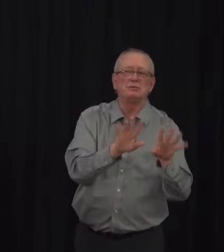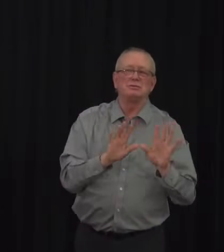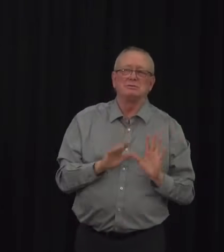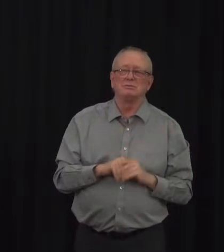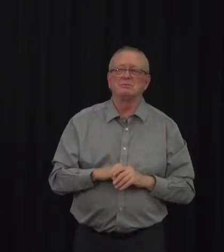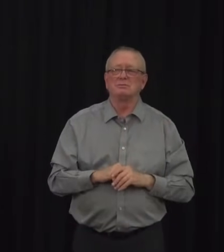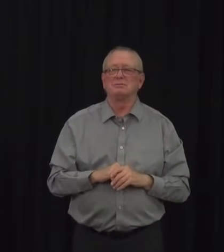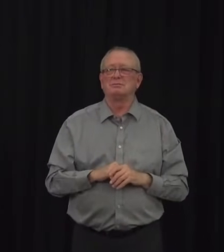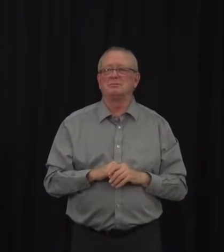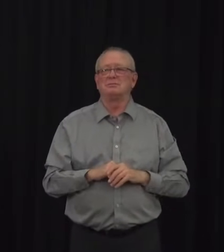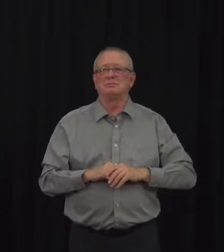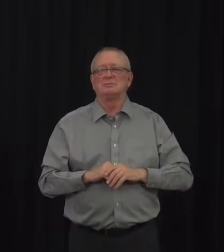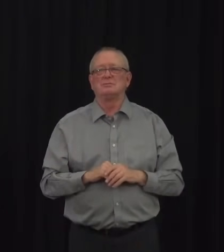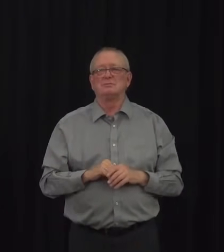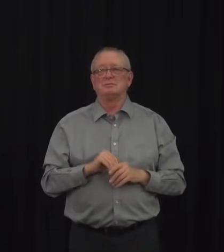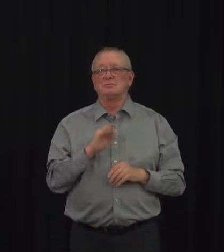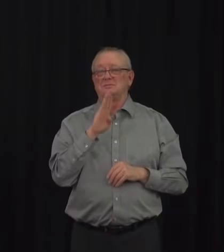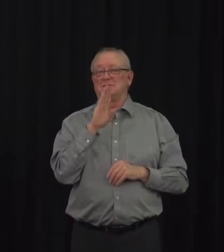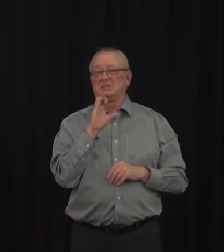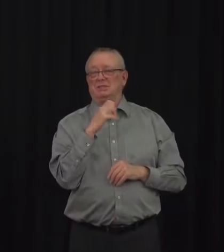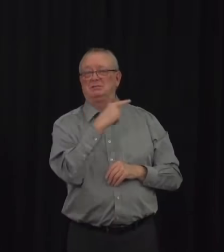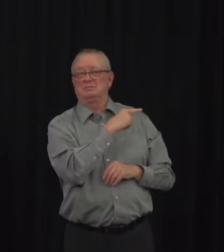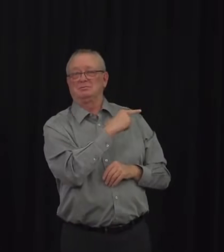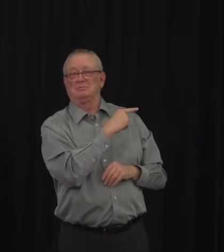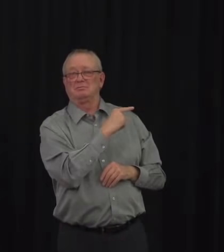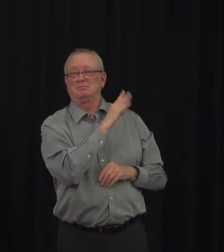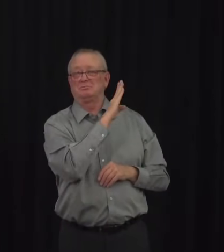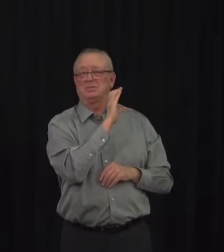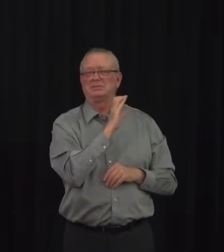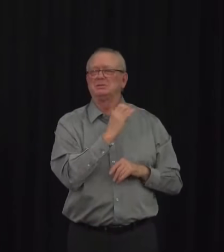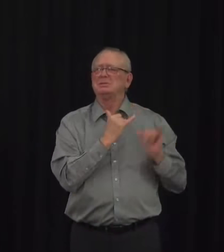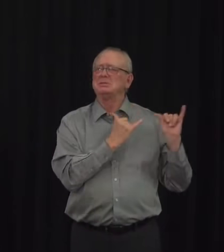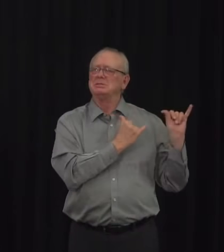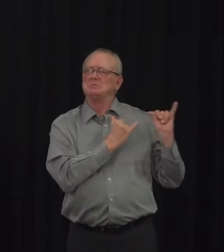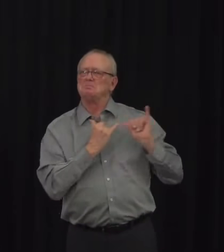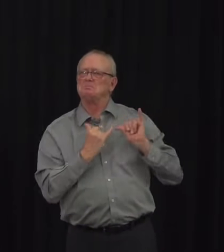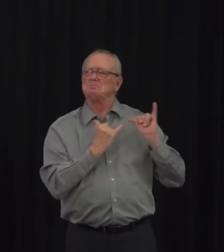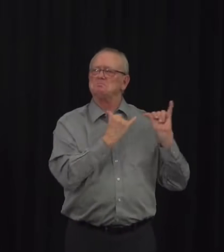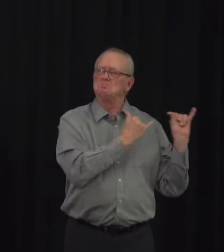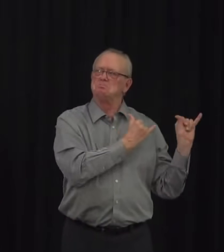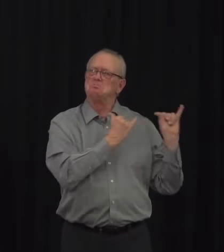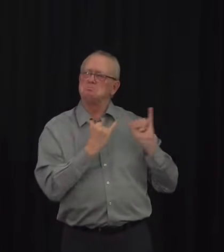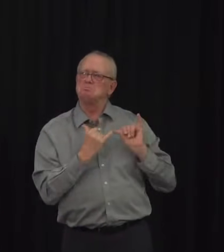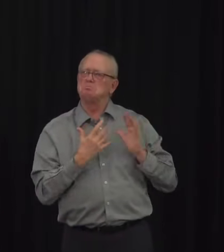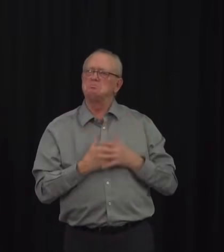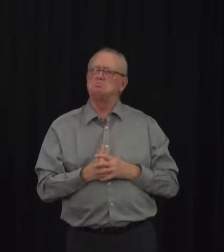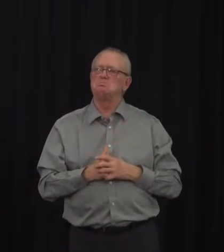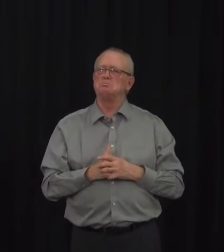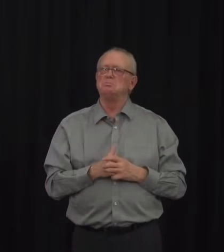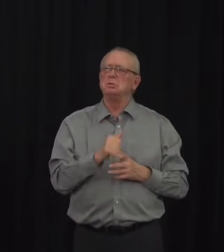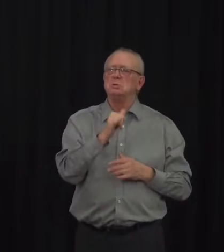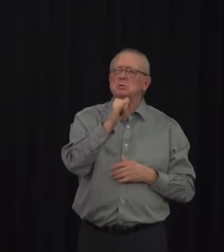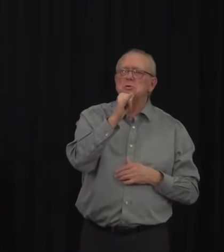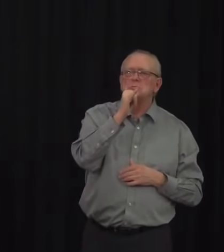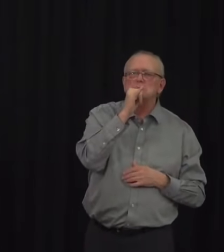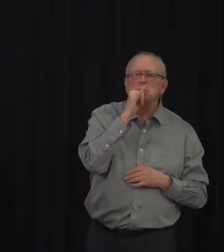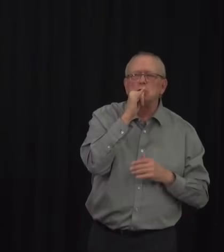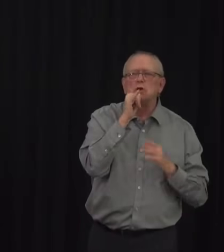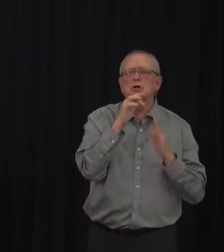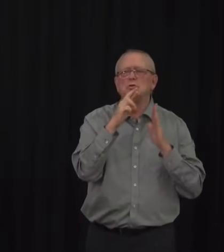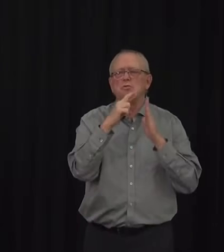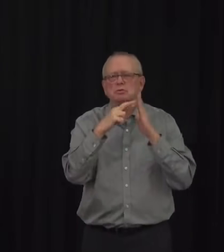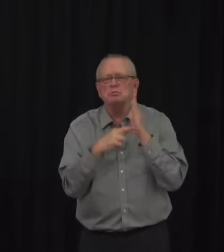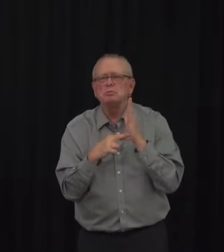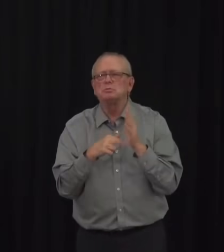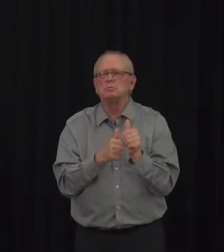information in BC has been quite similar to ours with respect to not seeing bars and restaurants that have restrictions in place